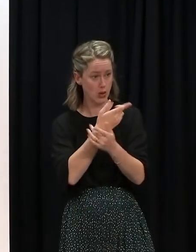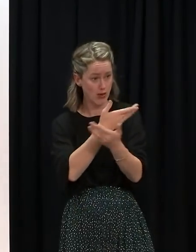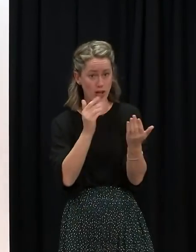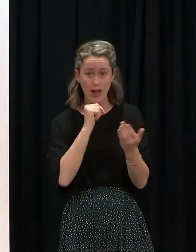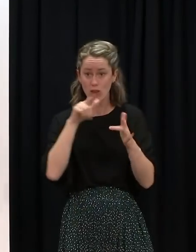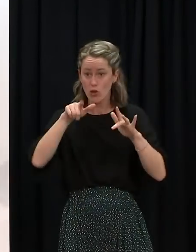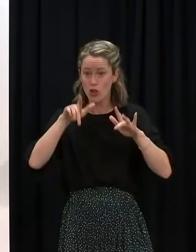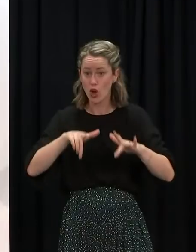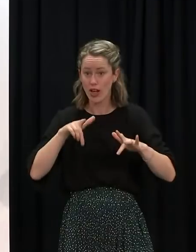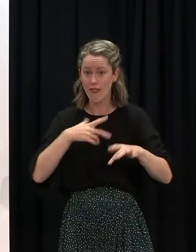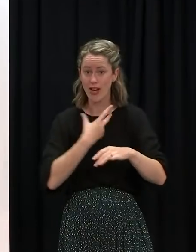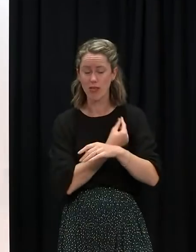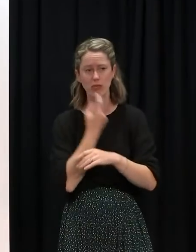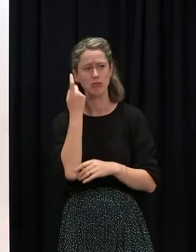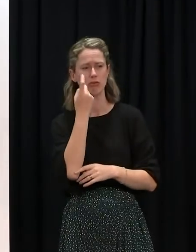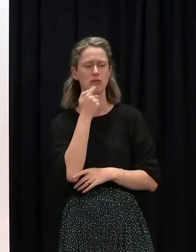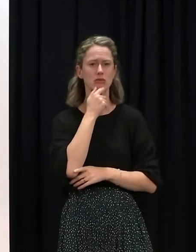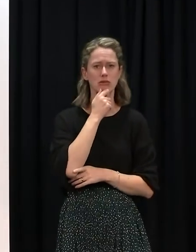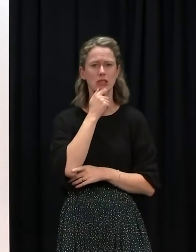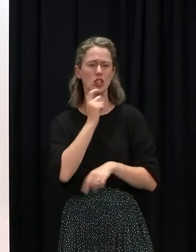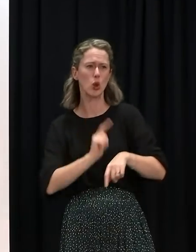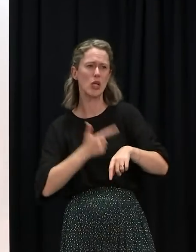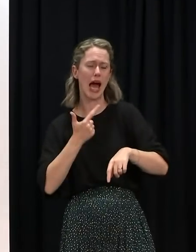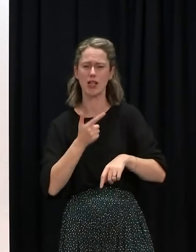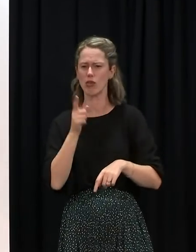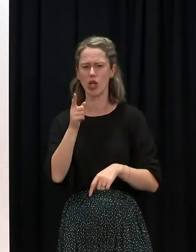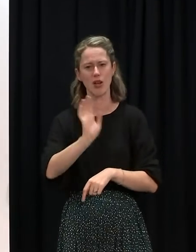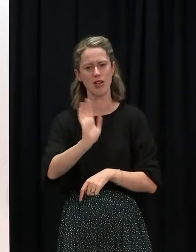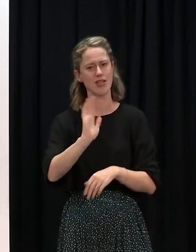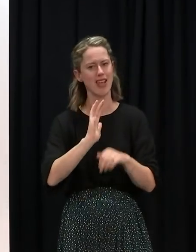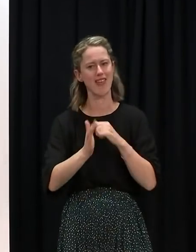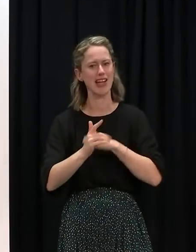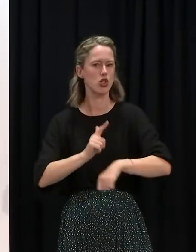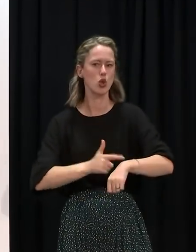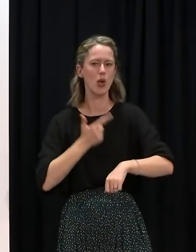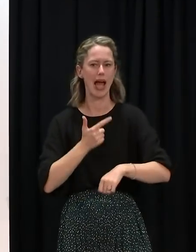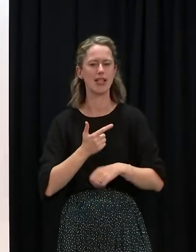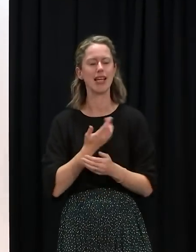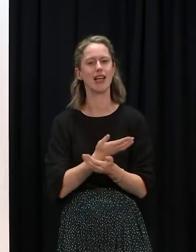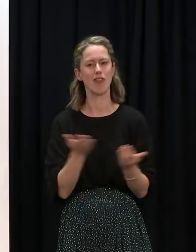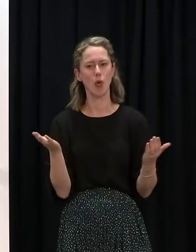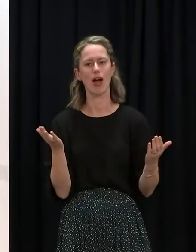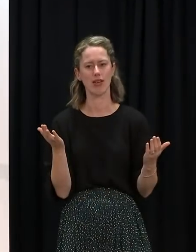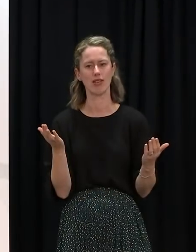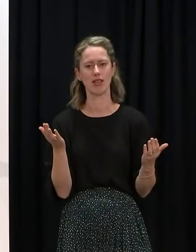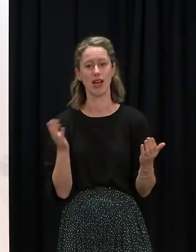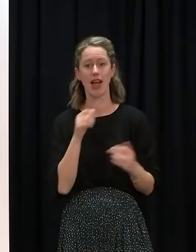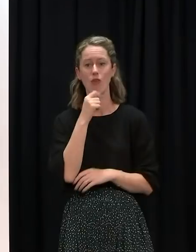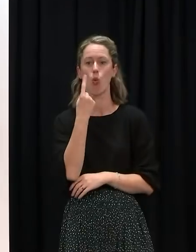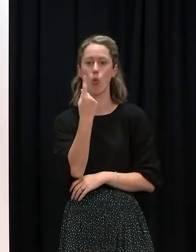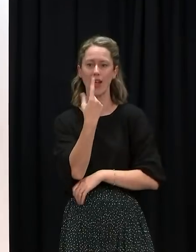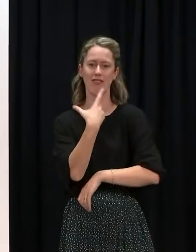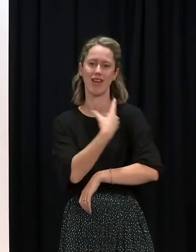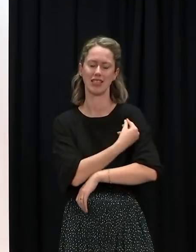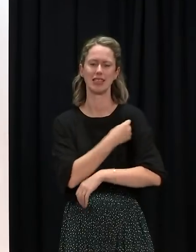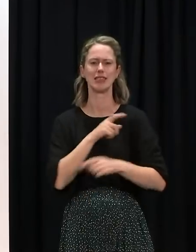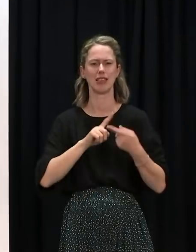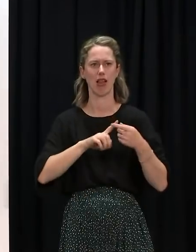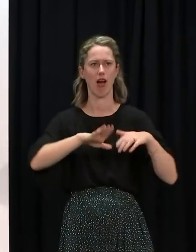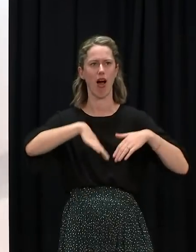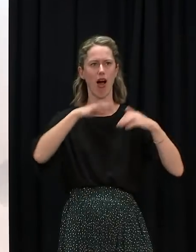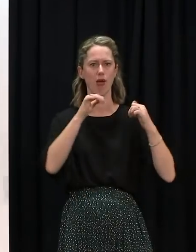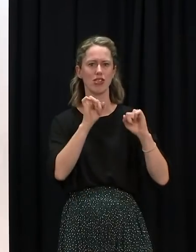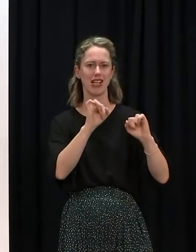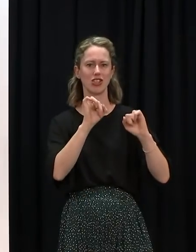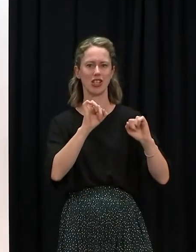If you haven't been vaccinated yet and you're thinking, well, I've left it too late, you've never left it too late. Everybody, even with one dose, gets a much greater degree